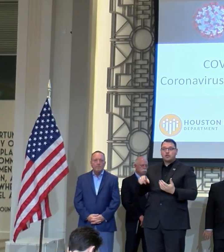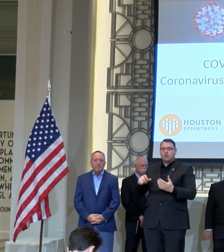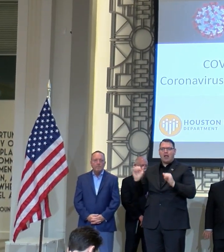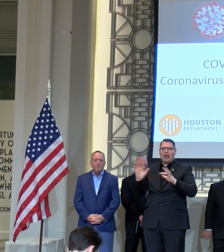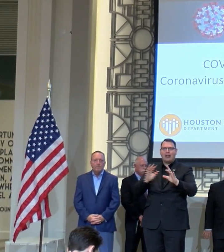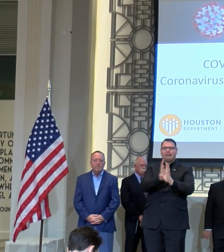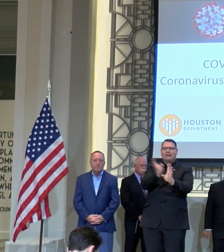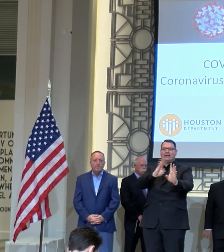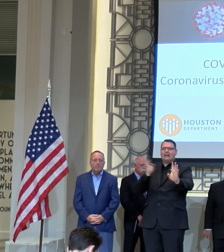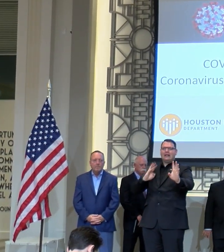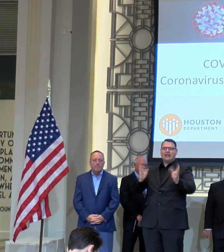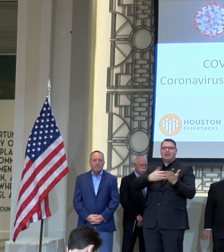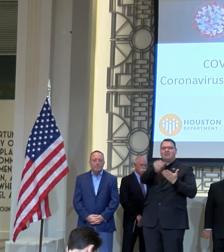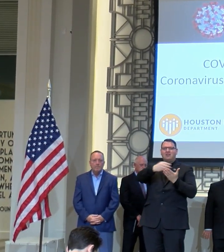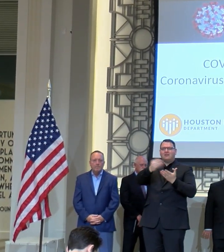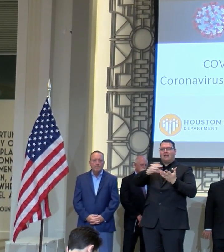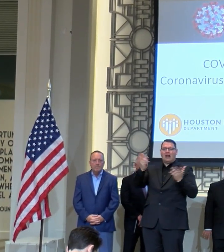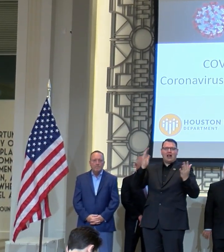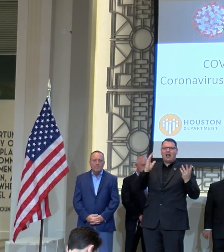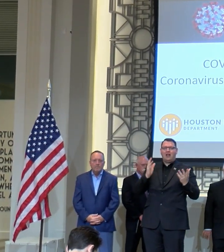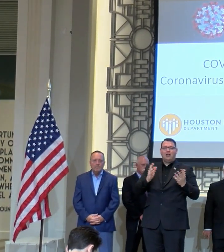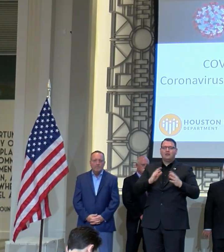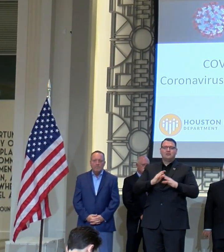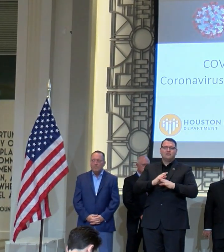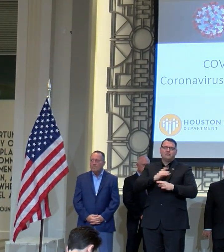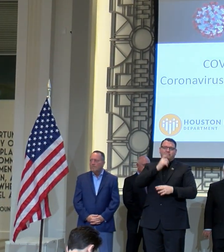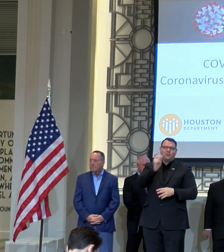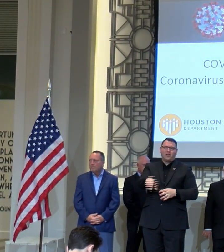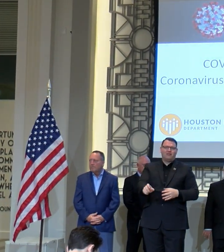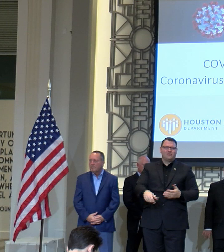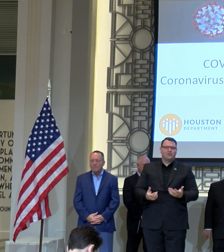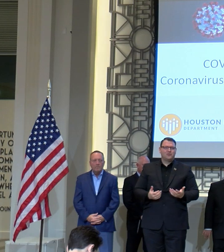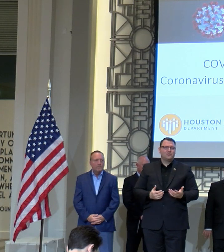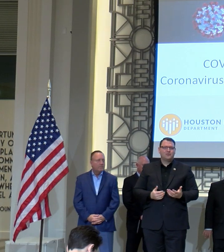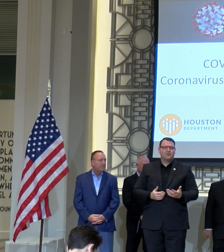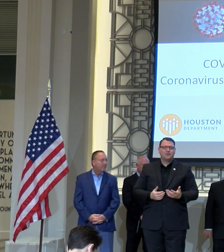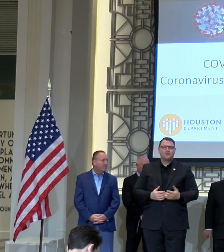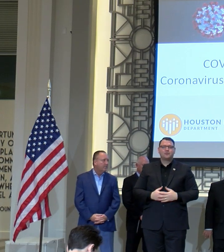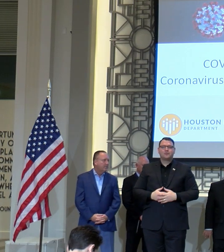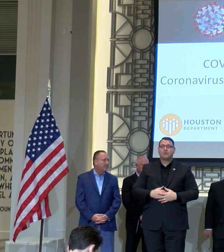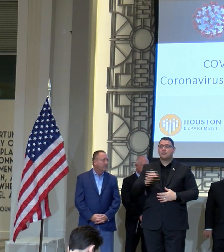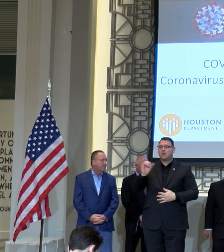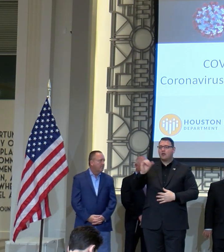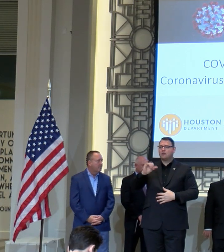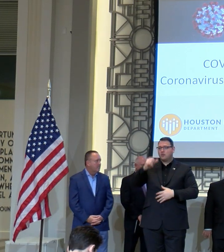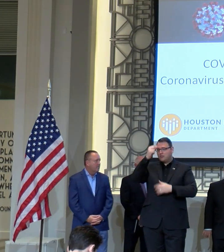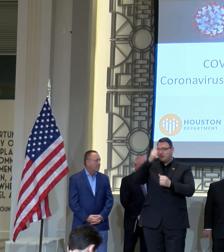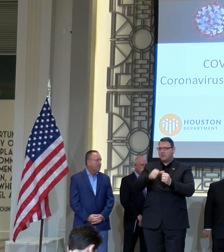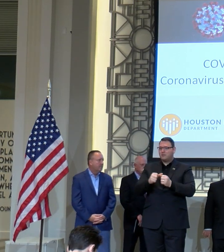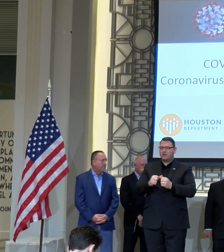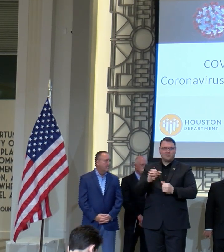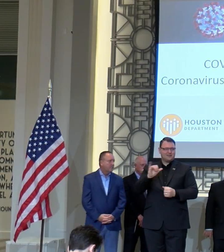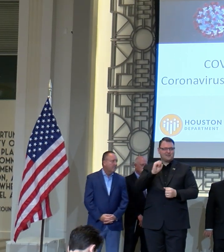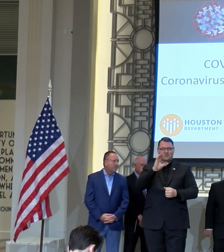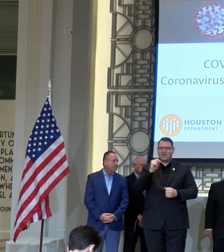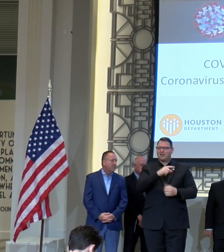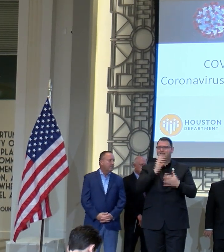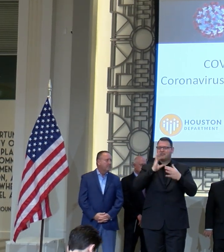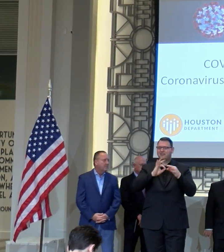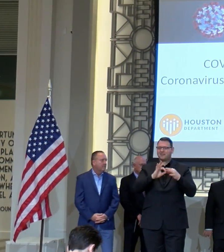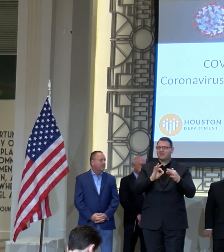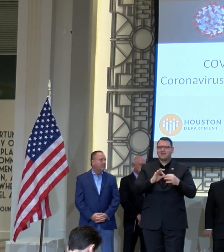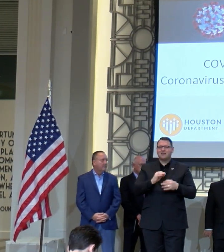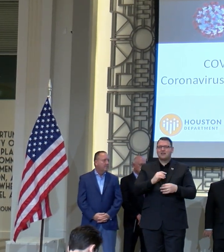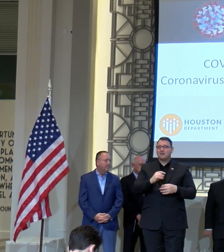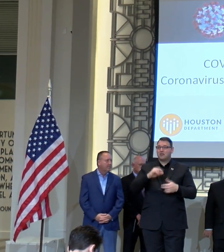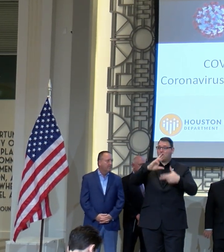big lines and try to buy everything at one time. And then bear in mind, like Scott said, this is different